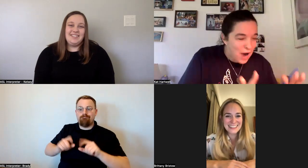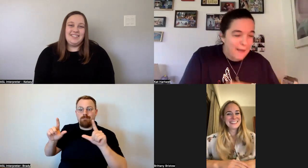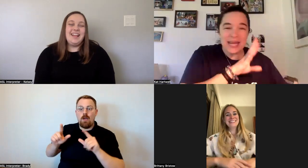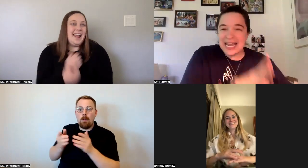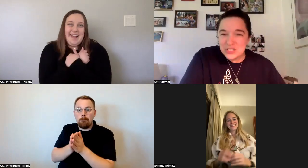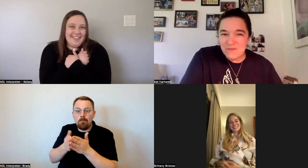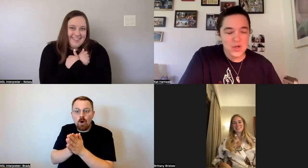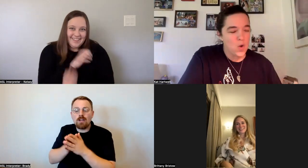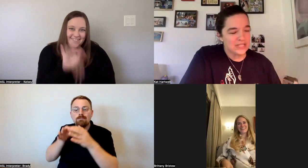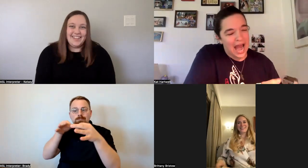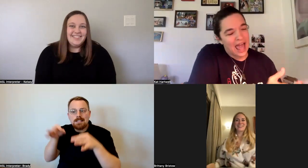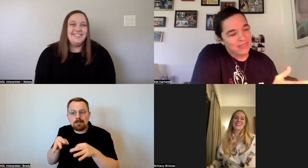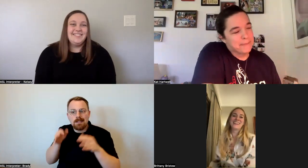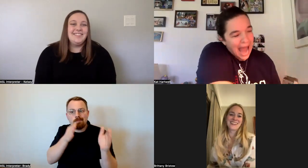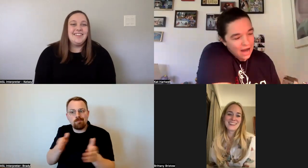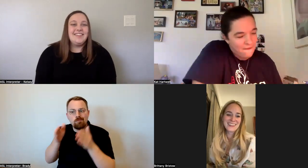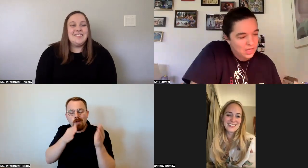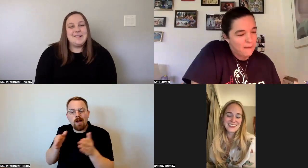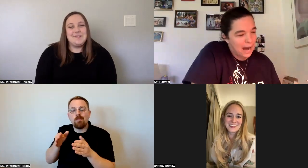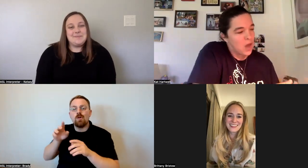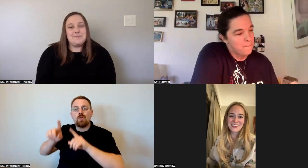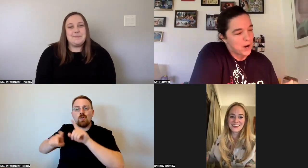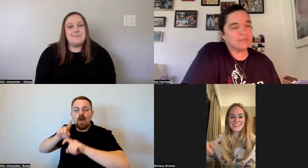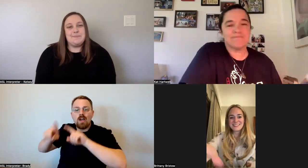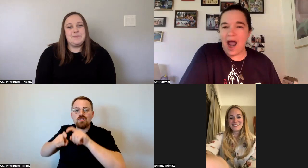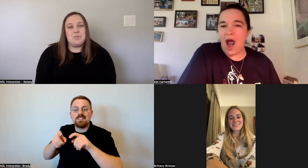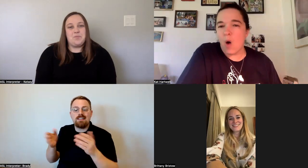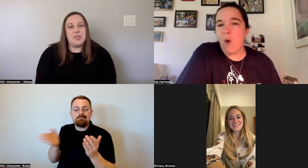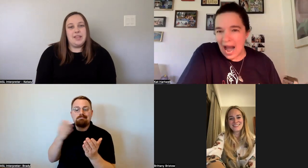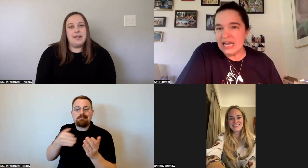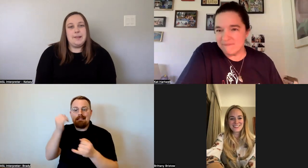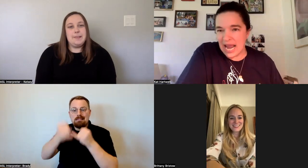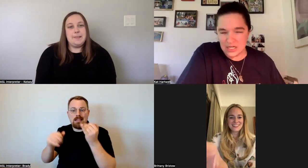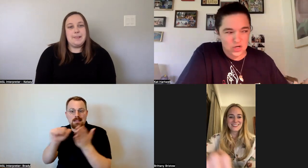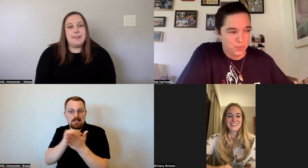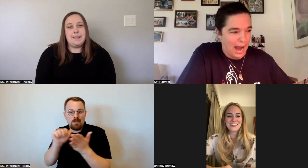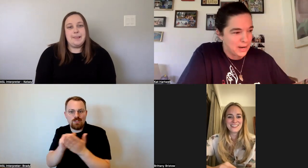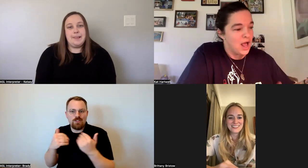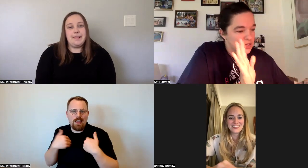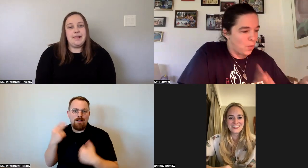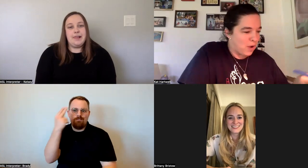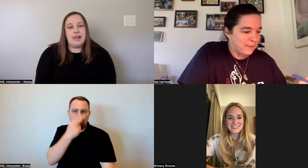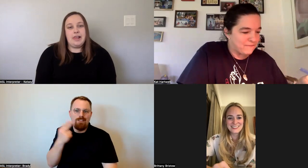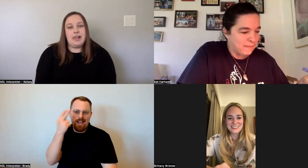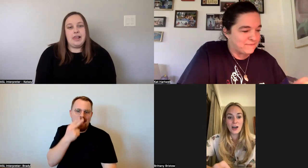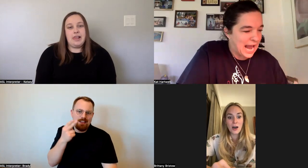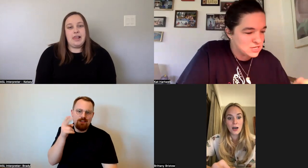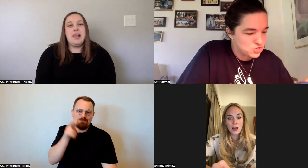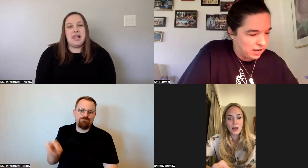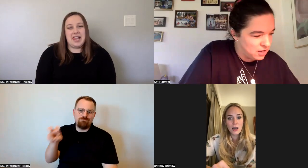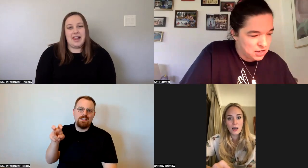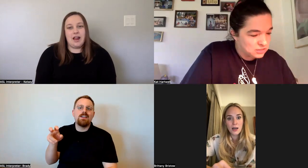love it. Interviews, and at the back of my notebook is my Hawaii vacation prep. So prepping for